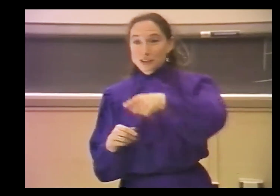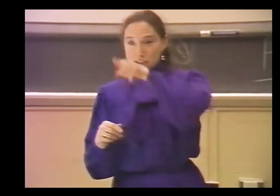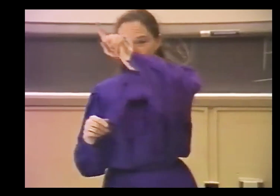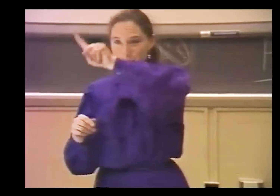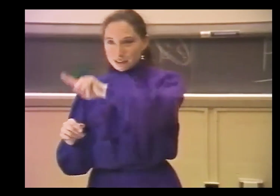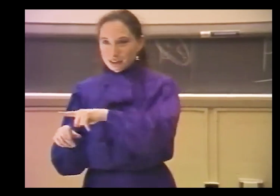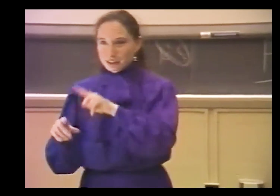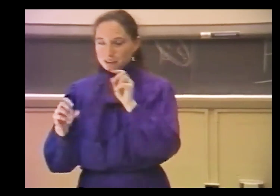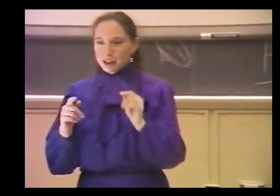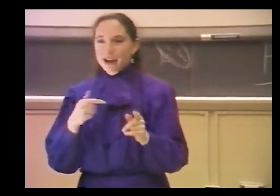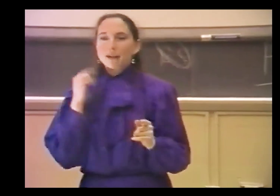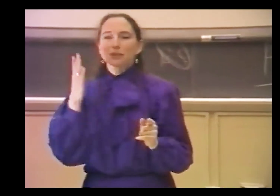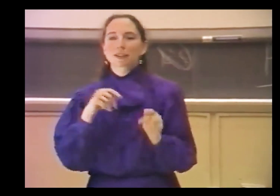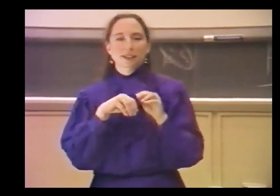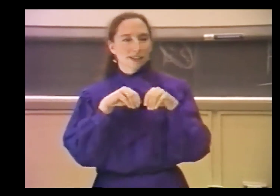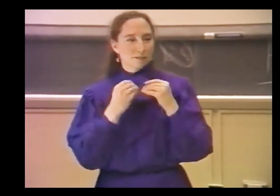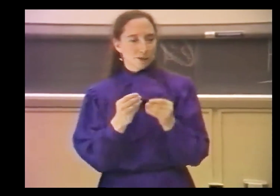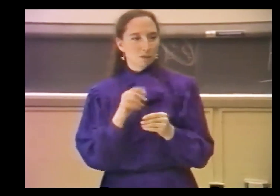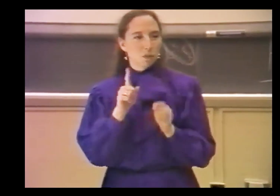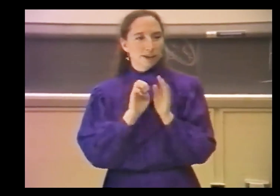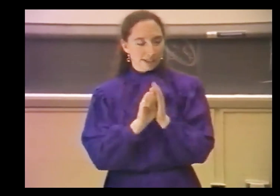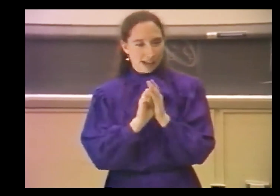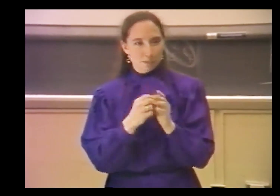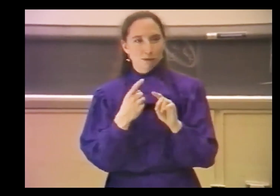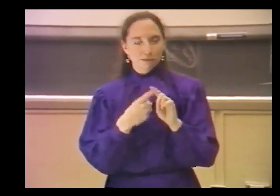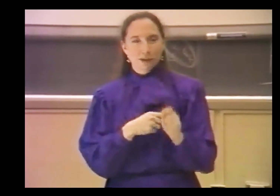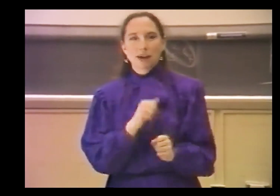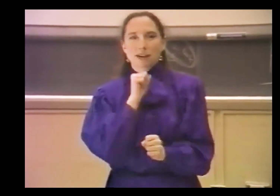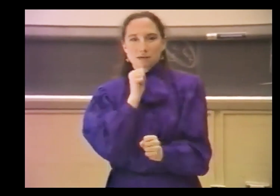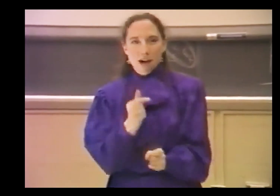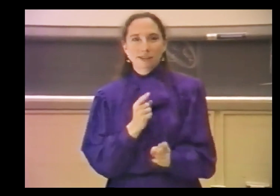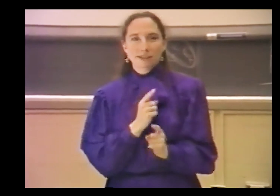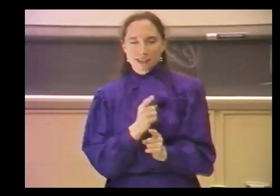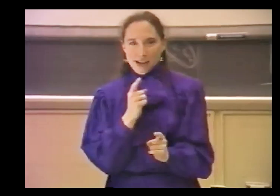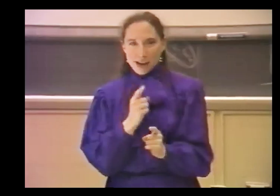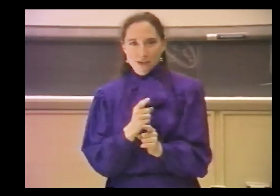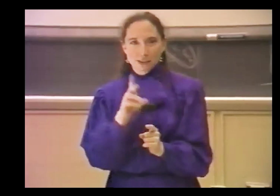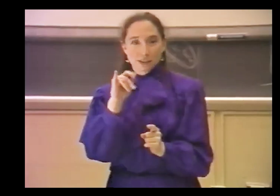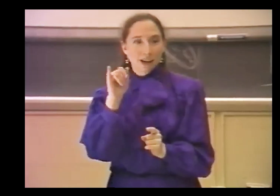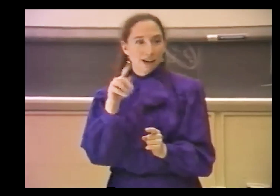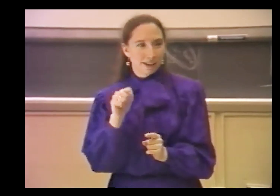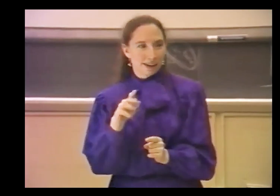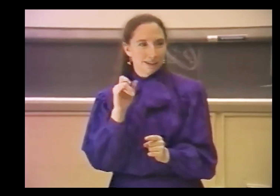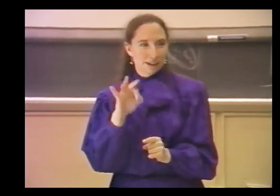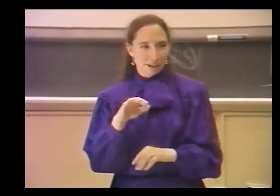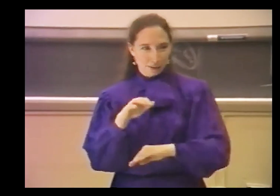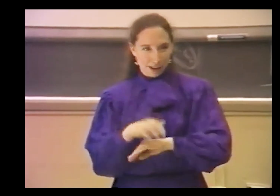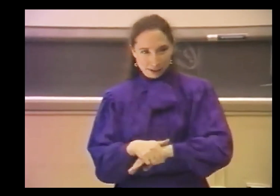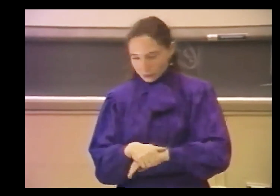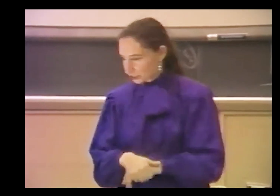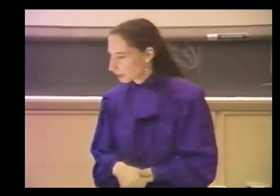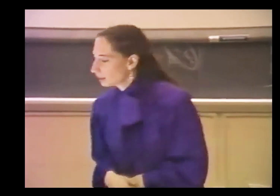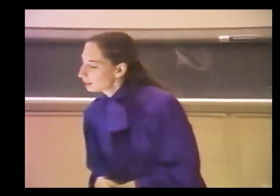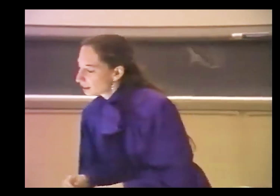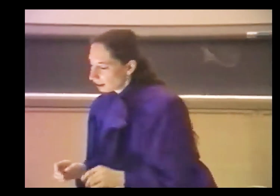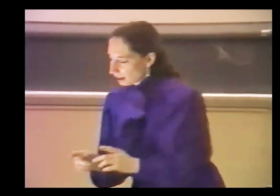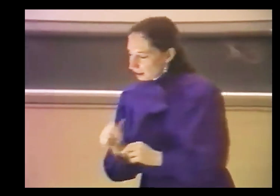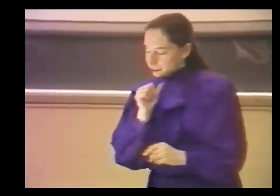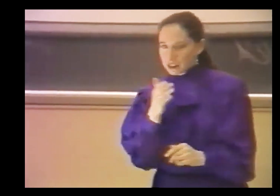intonation. Okay, I'm going to give you one example from a non-standard dialect of English. It's not